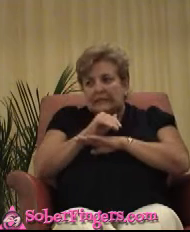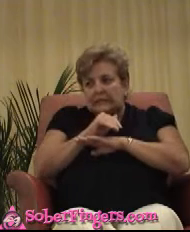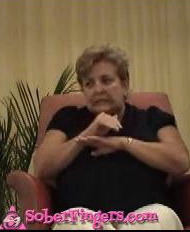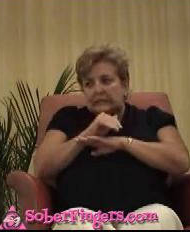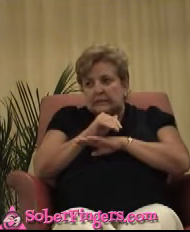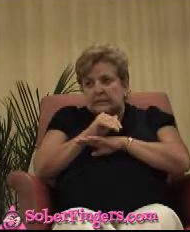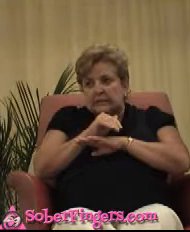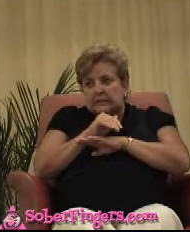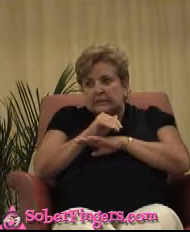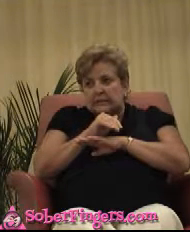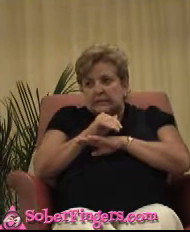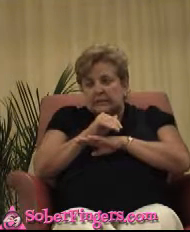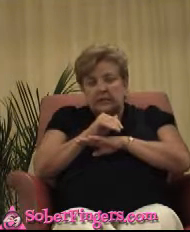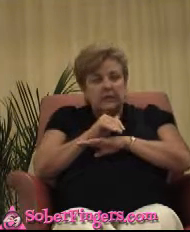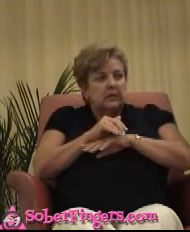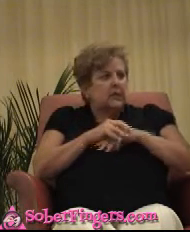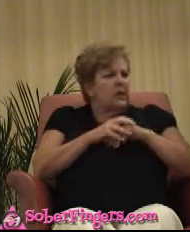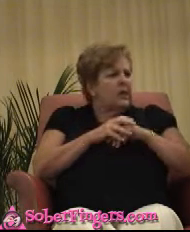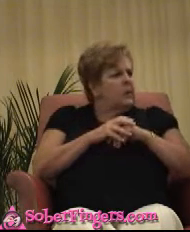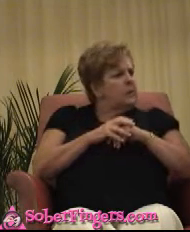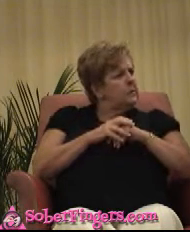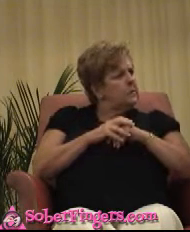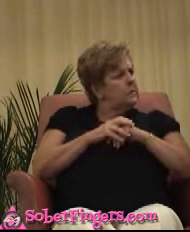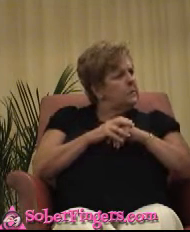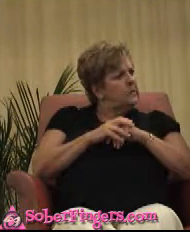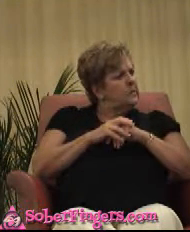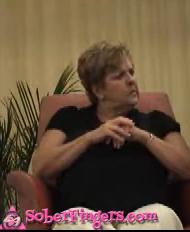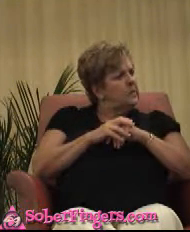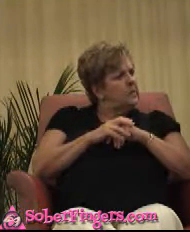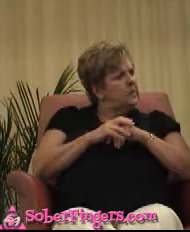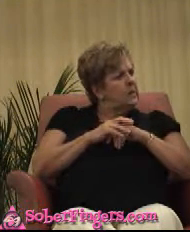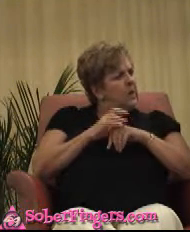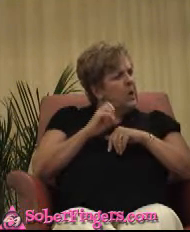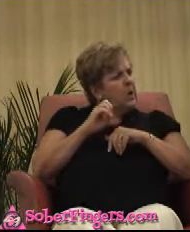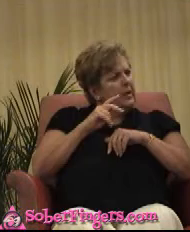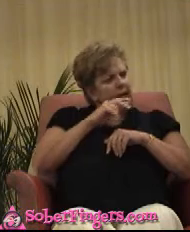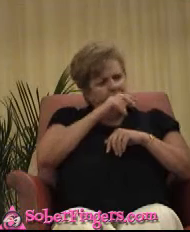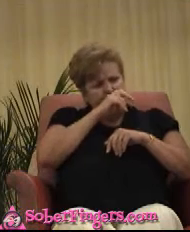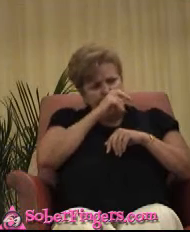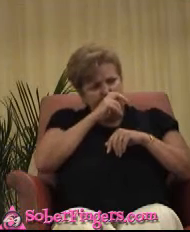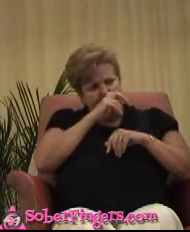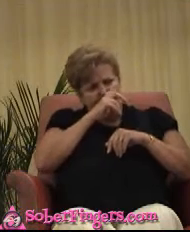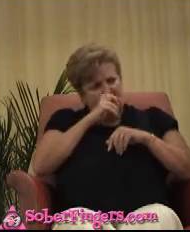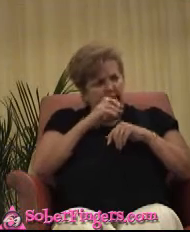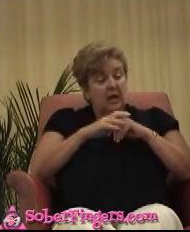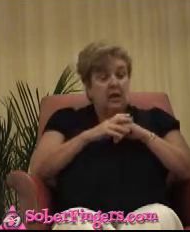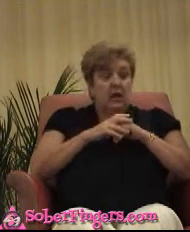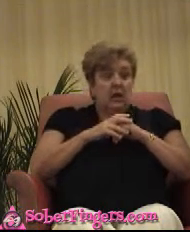I looked at him, and I paused for just a moment, and I thought, well, why would I come over here if I'm not going to do what he said? So I looked at him and said,